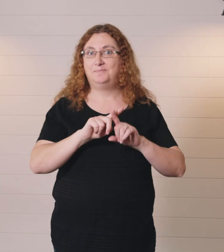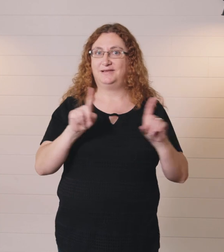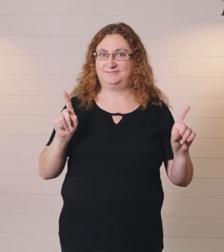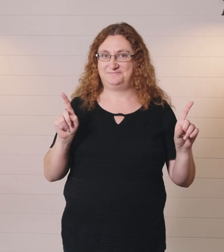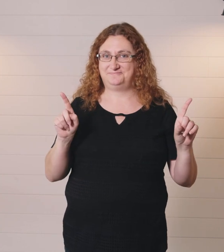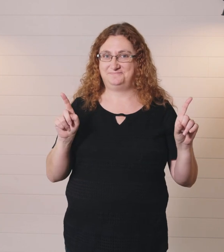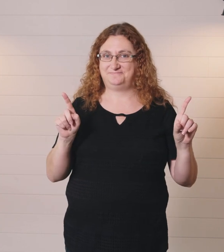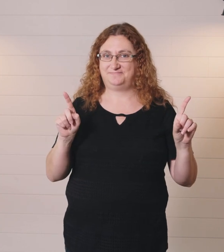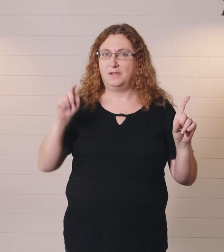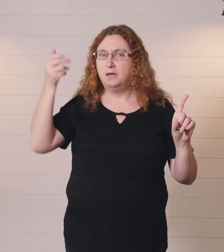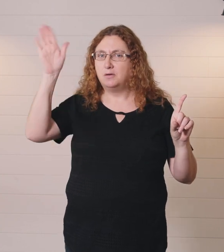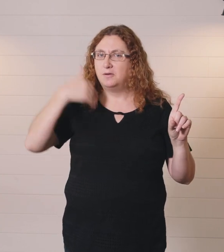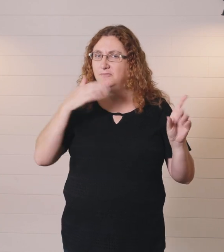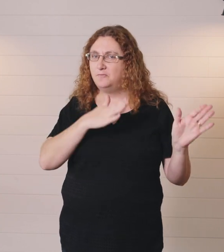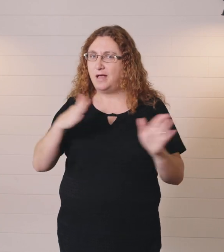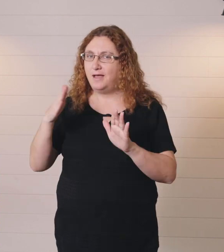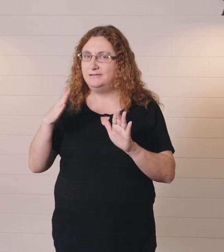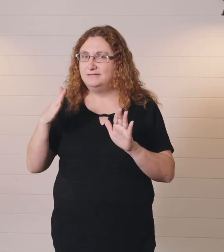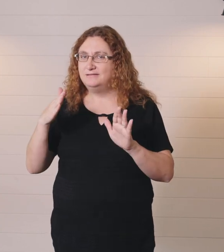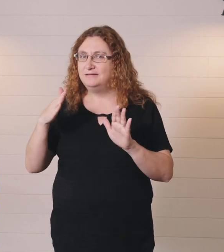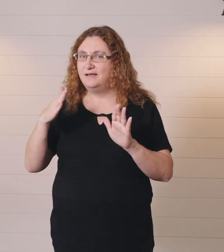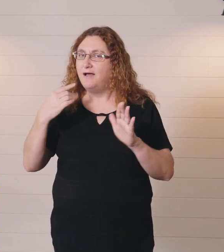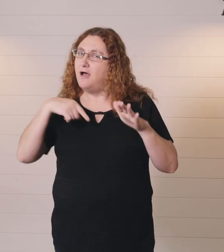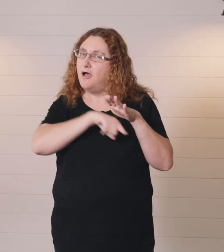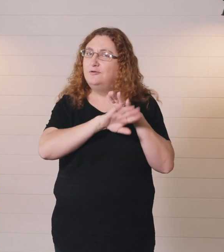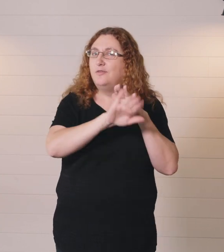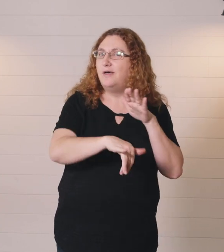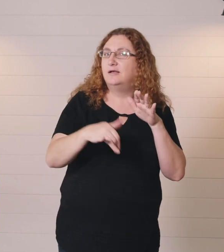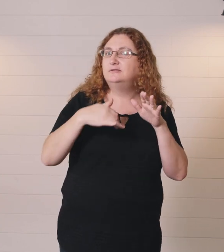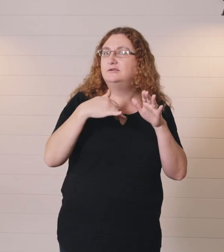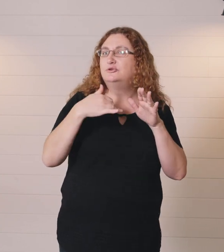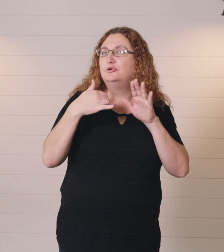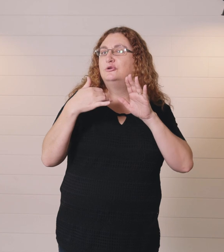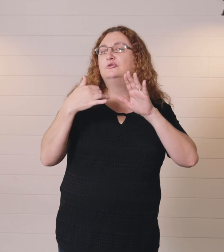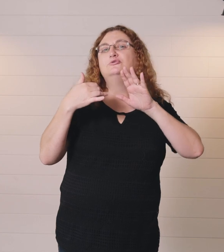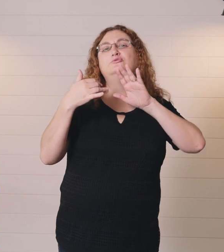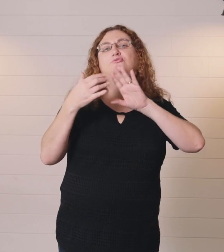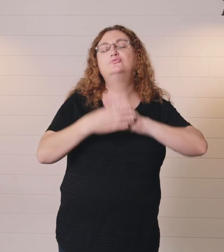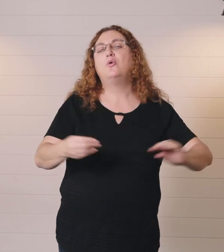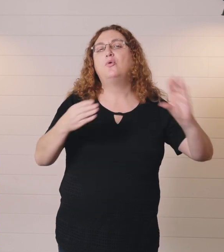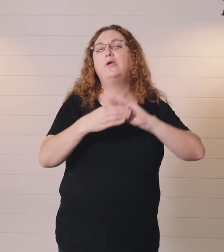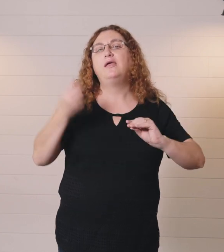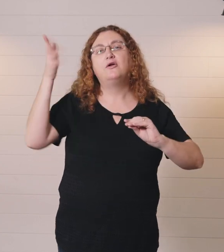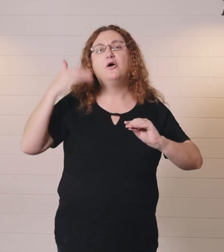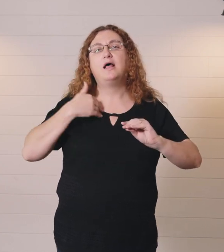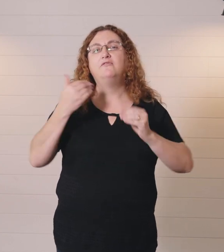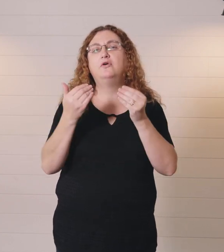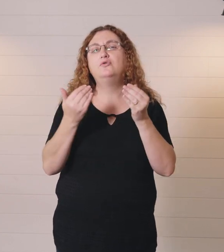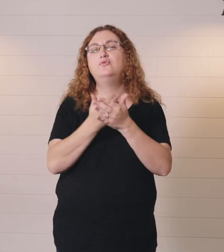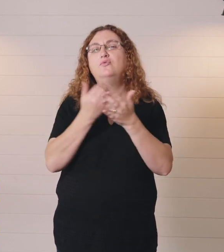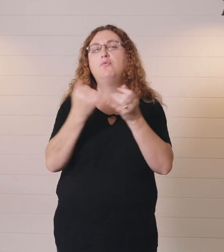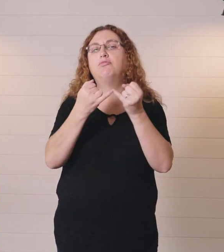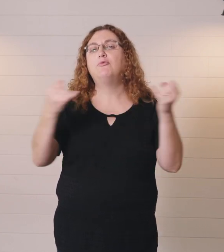their ordeal, what if underneath their story, God was weaving a new color, a new